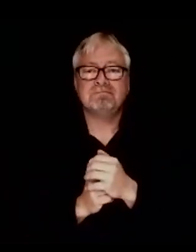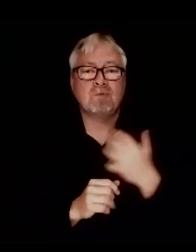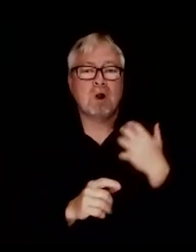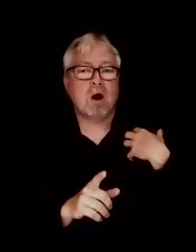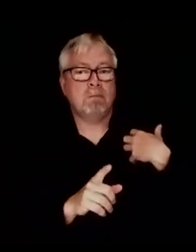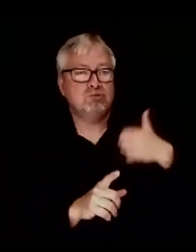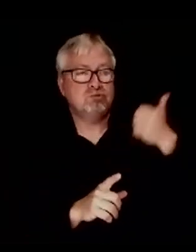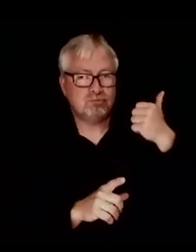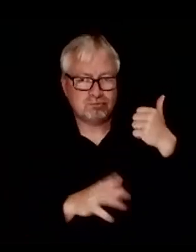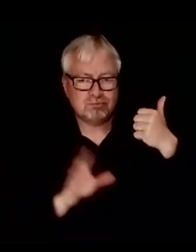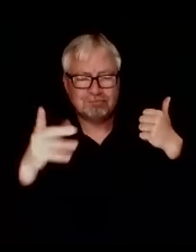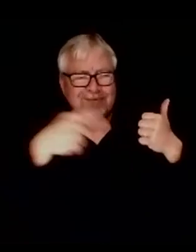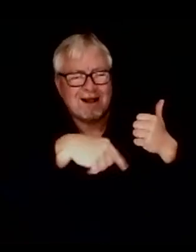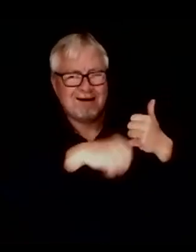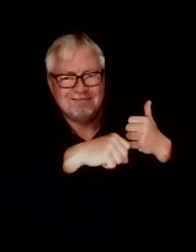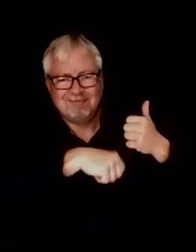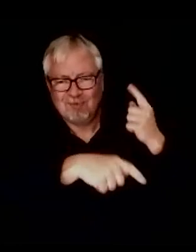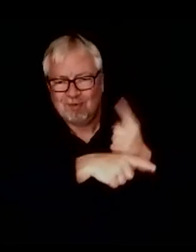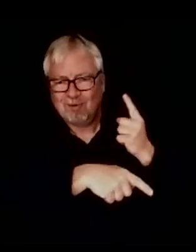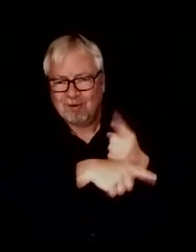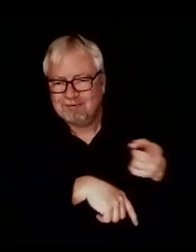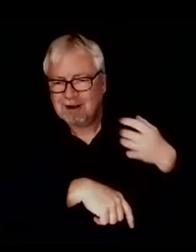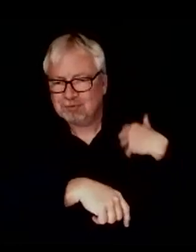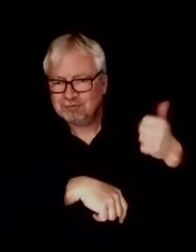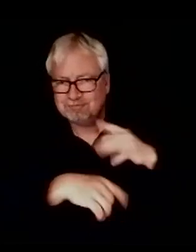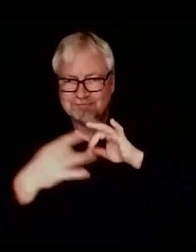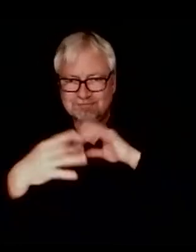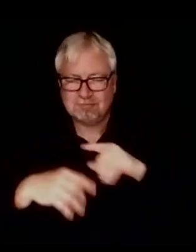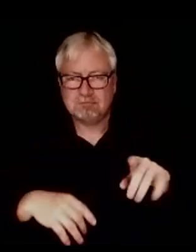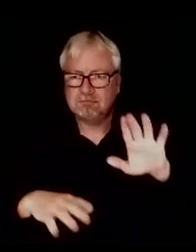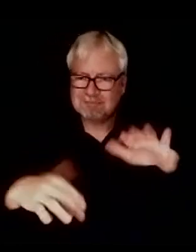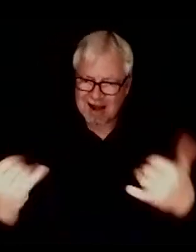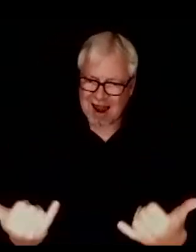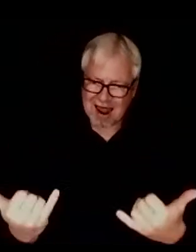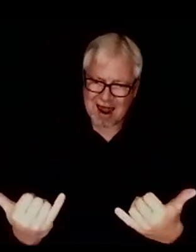lot of people have taken the approach, one that,